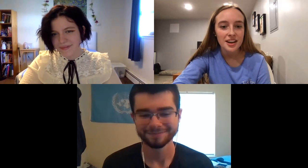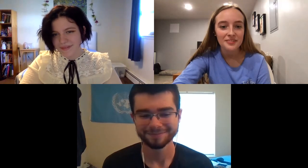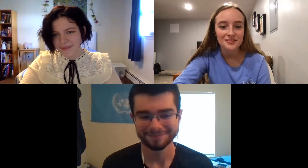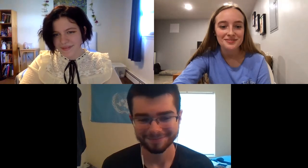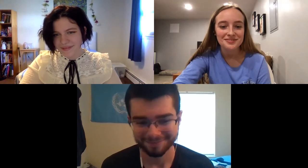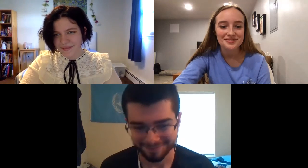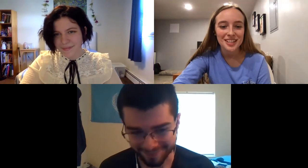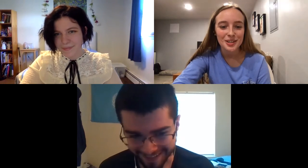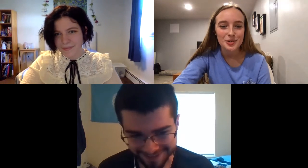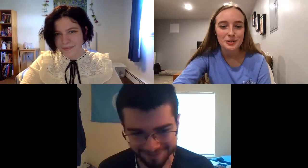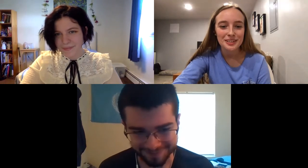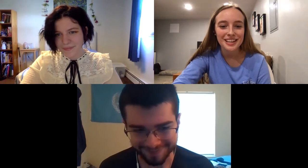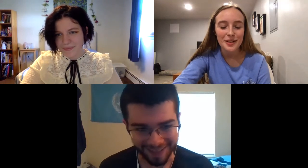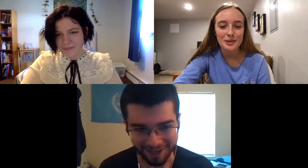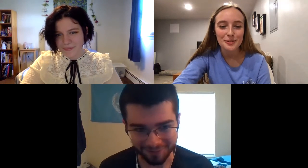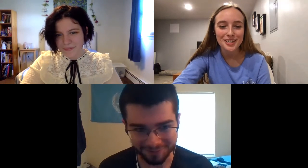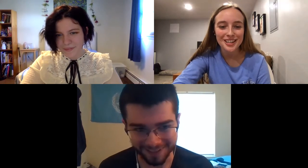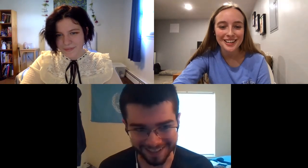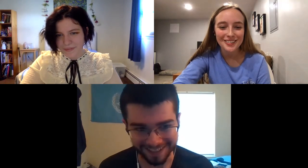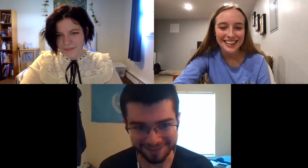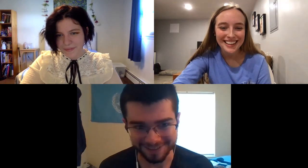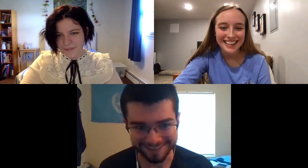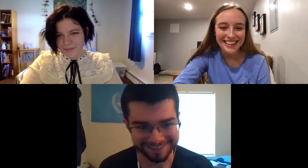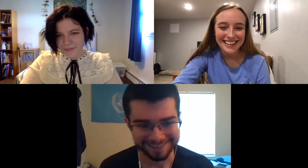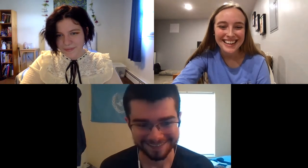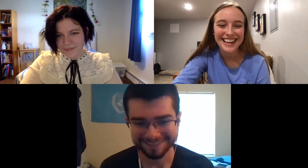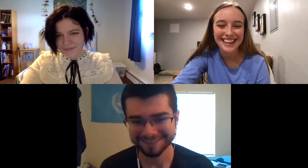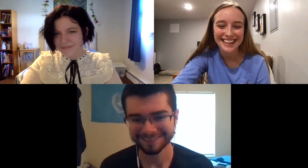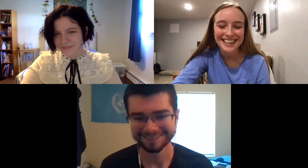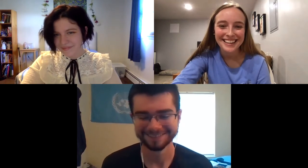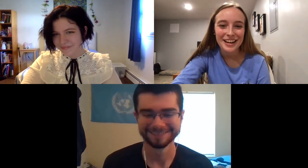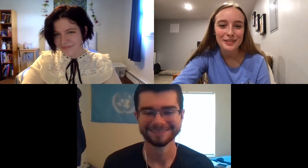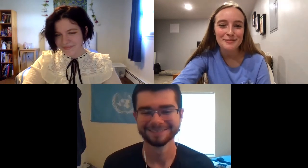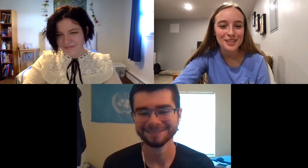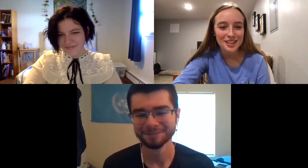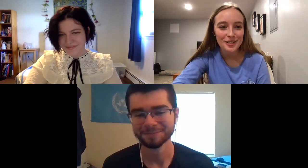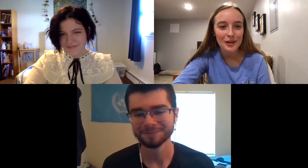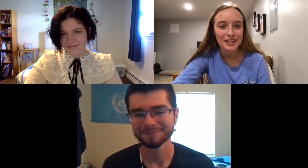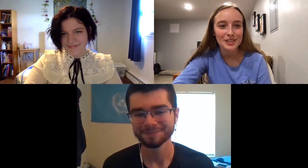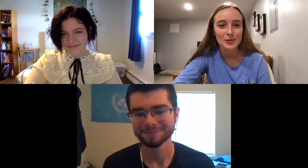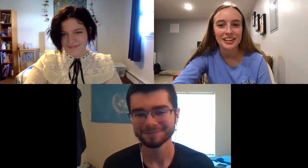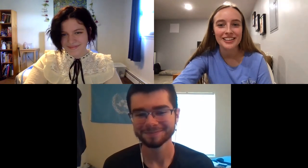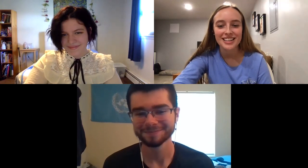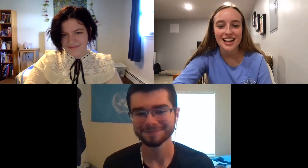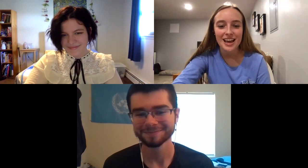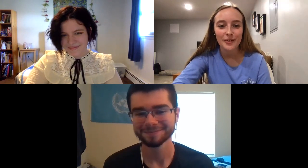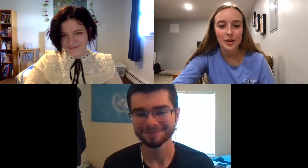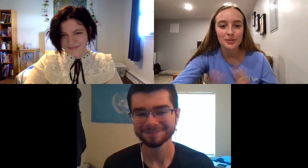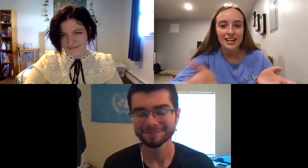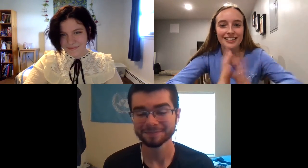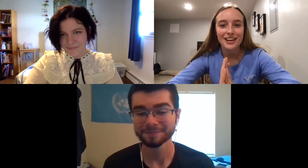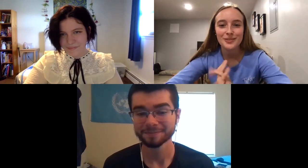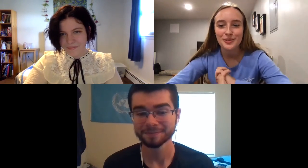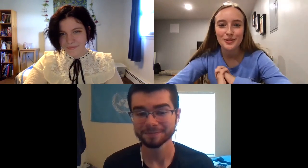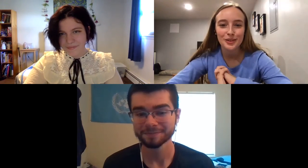Yeah. Thanks. That was really interesting. Yeah. We appreciate you coming and joining us. And we